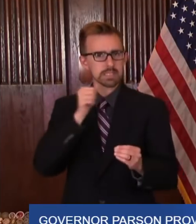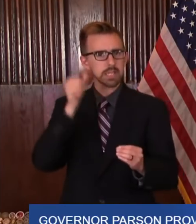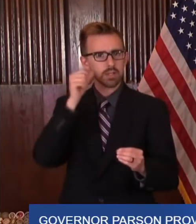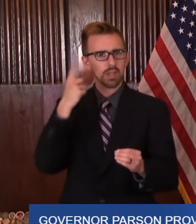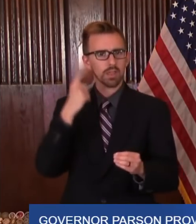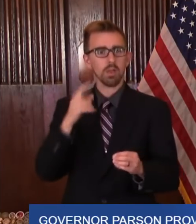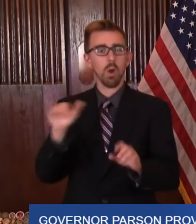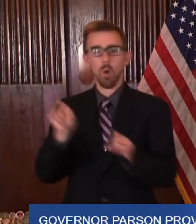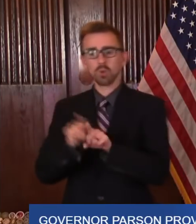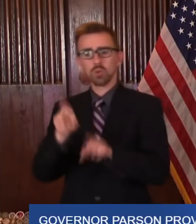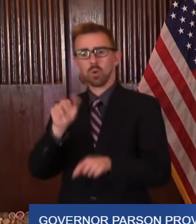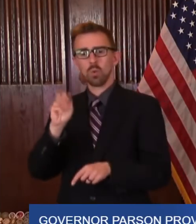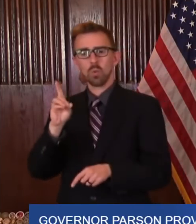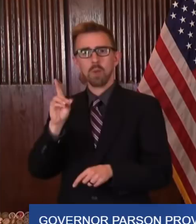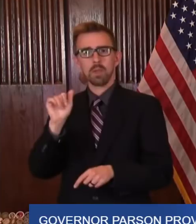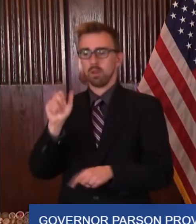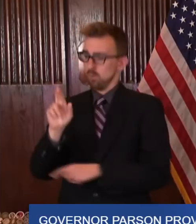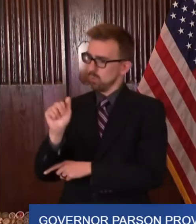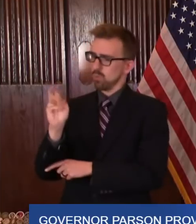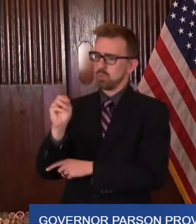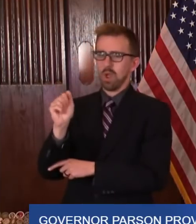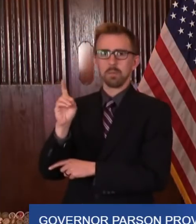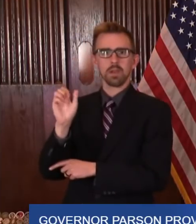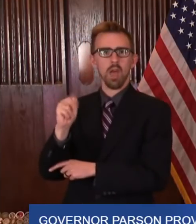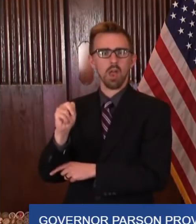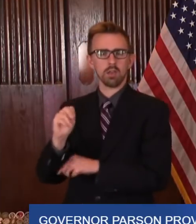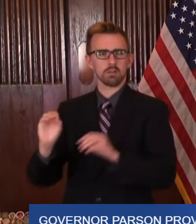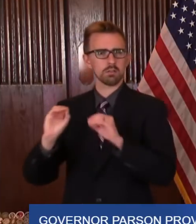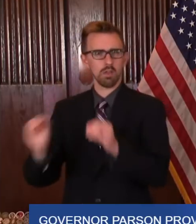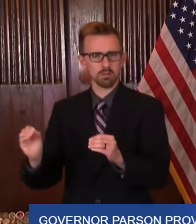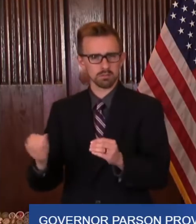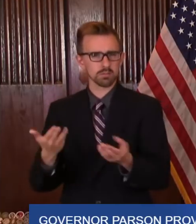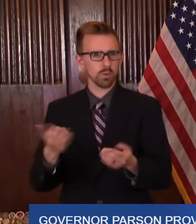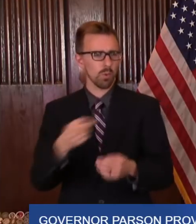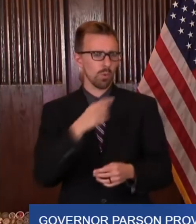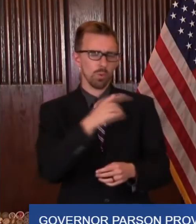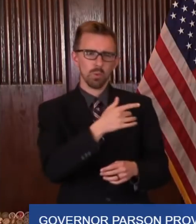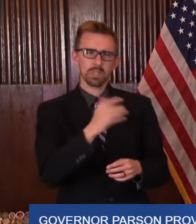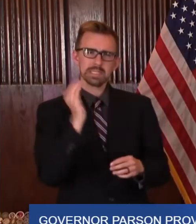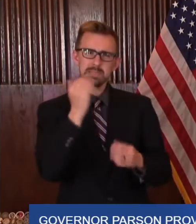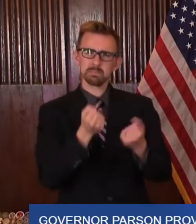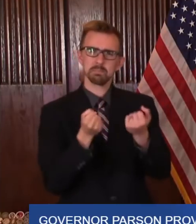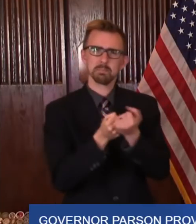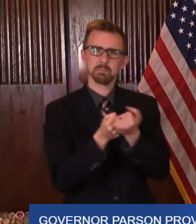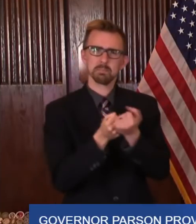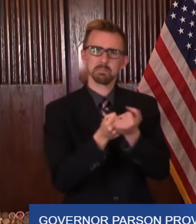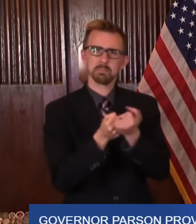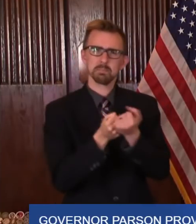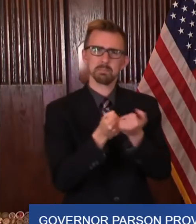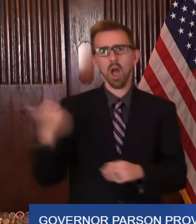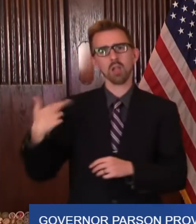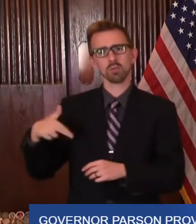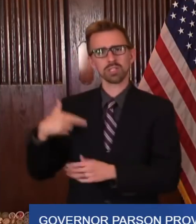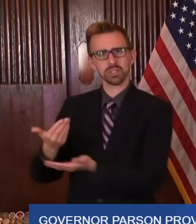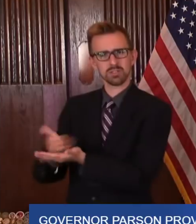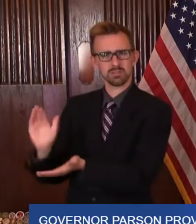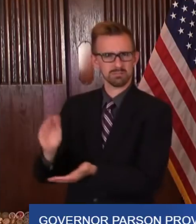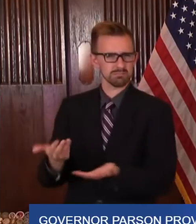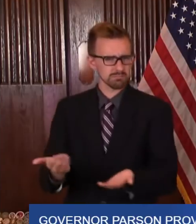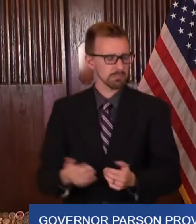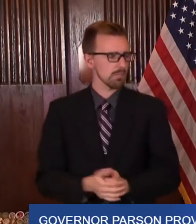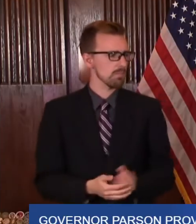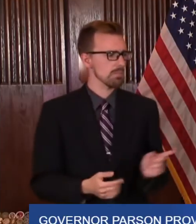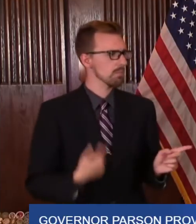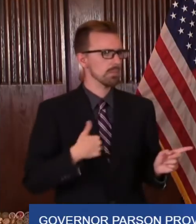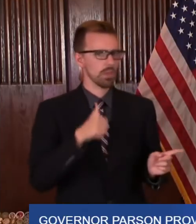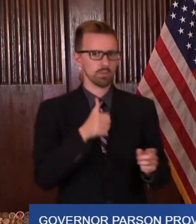the Ramadan. Are you concerned your preferential treatment during these briefings suggests an official endorsement of one religion? Most certainly